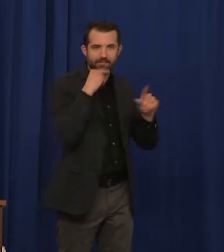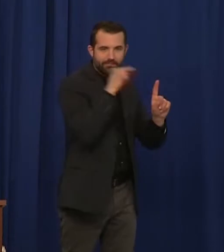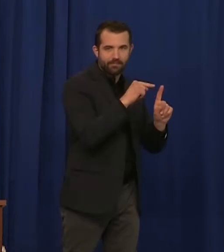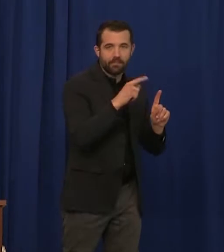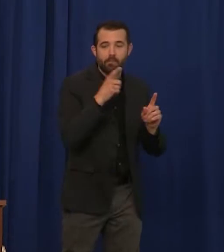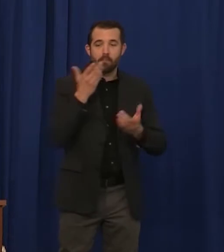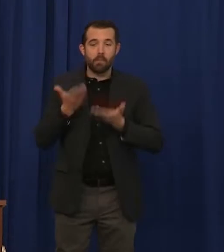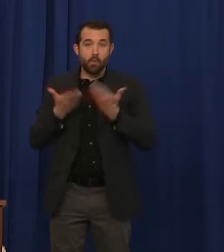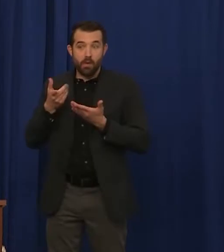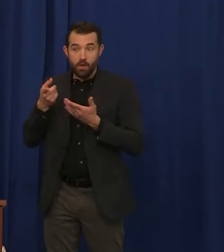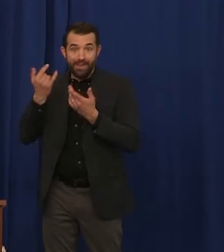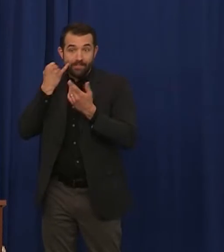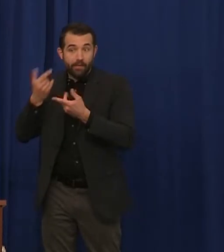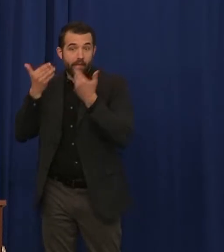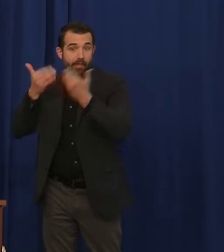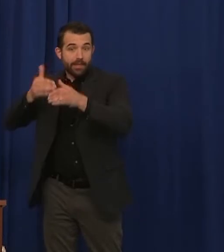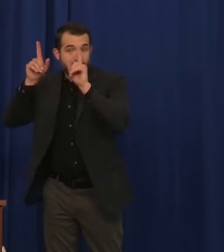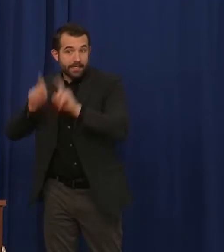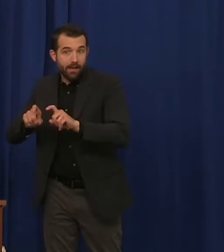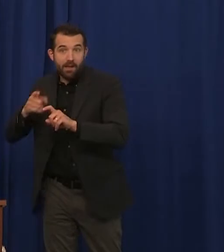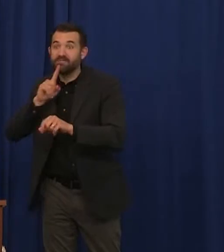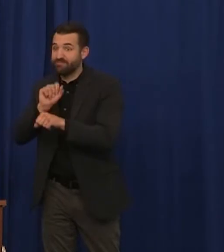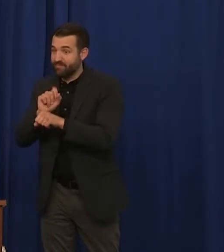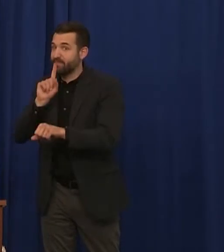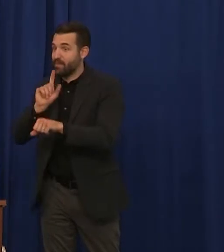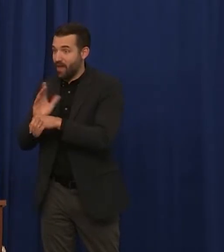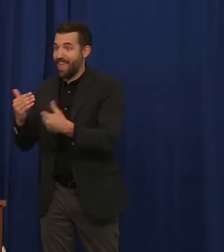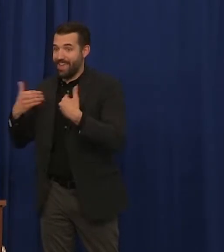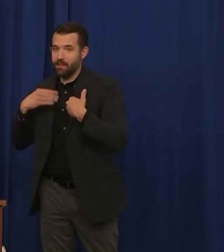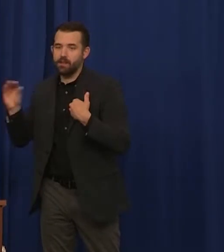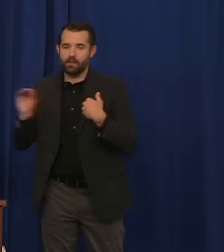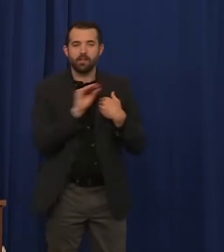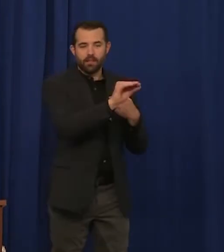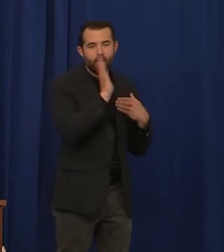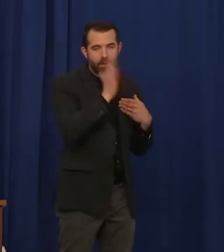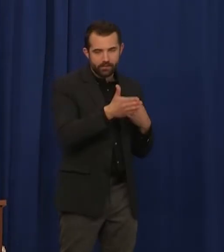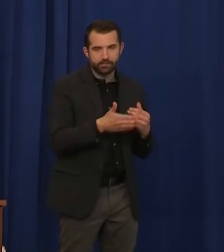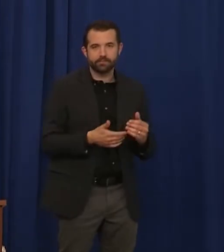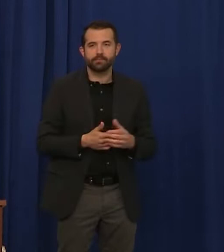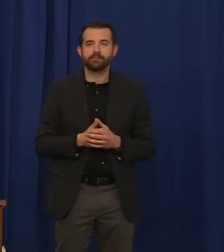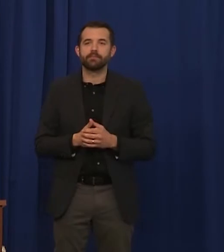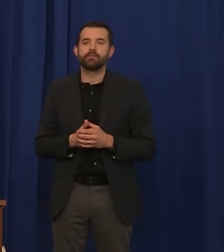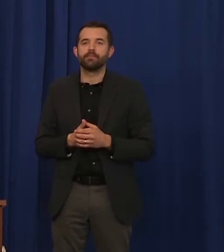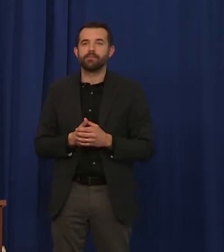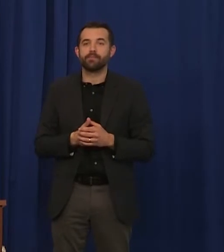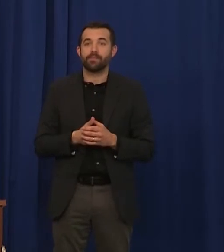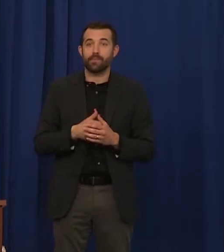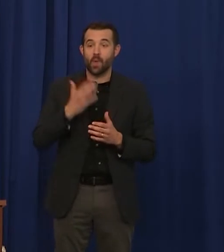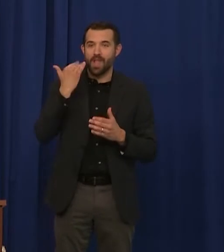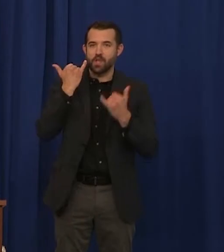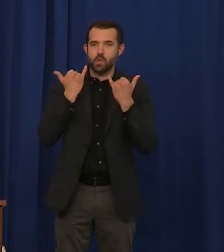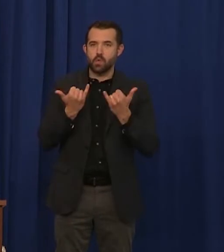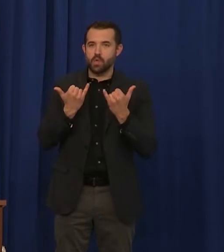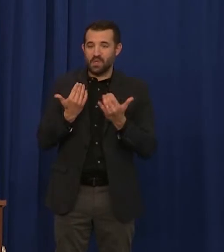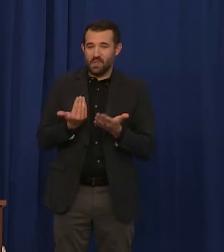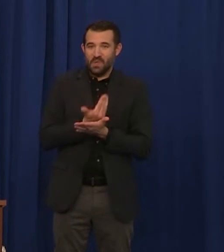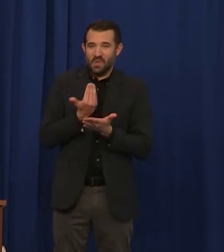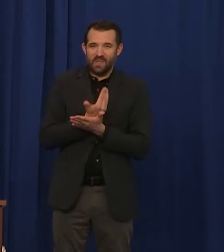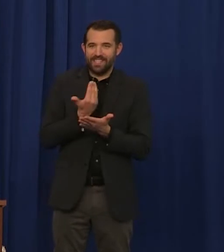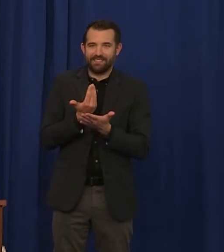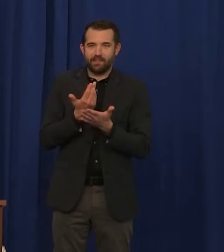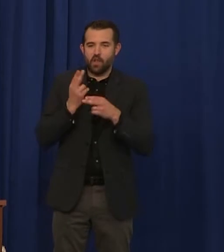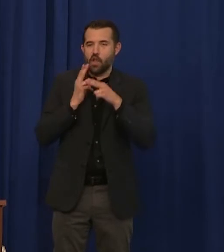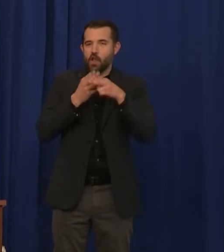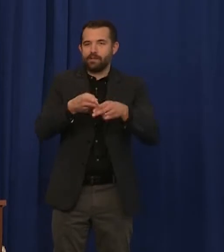But Eric, in the interest of thinking ahead, because we now have this new category and other states are rolling it out,